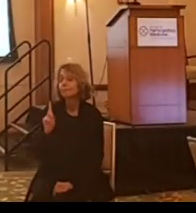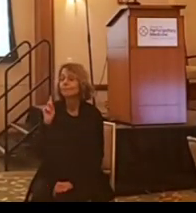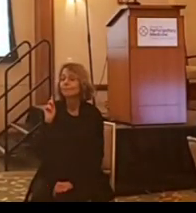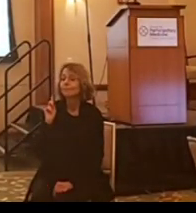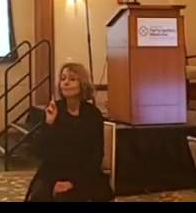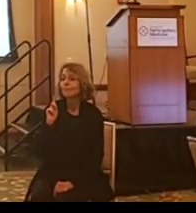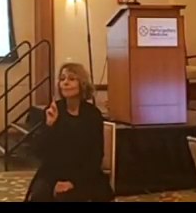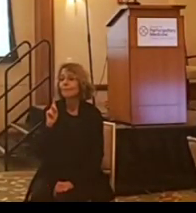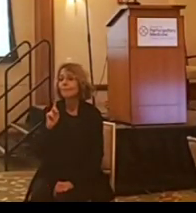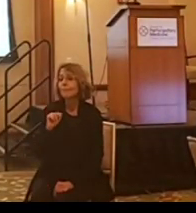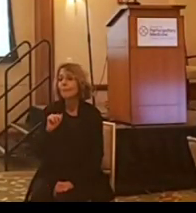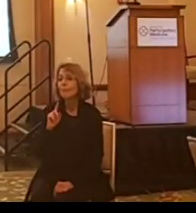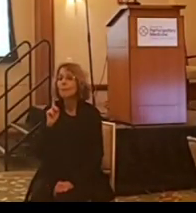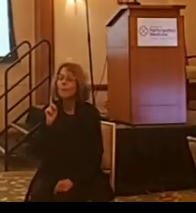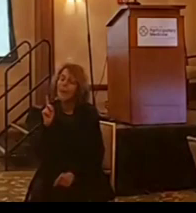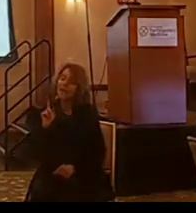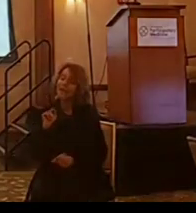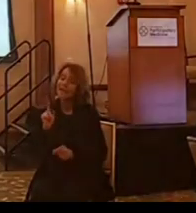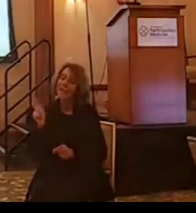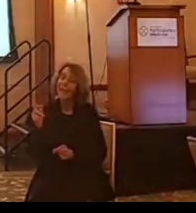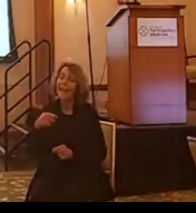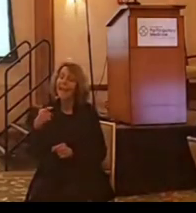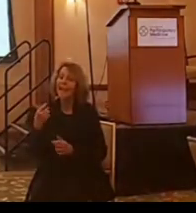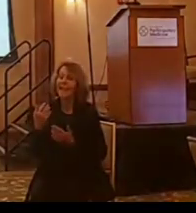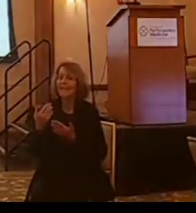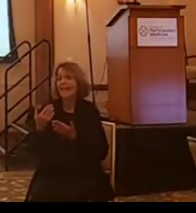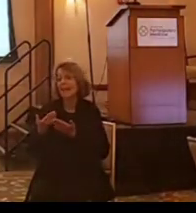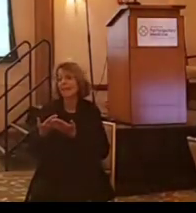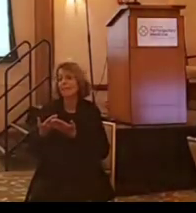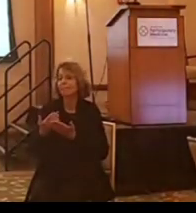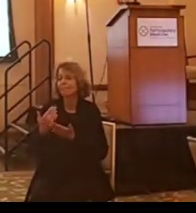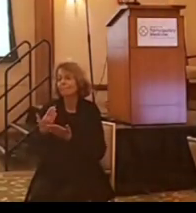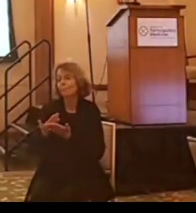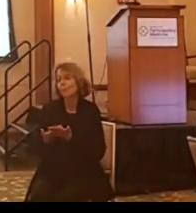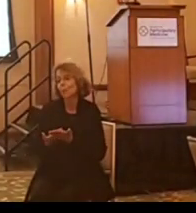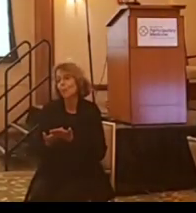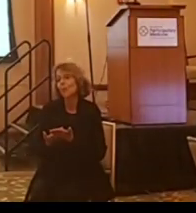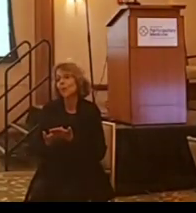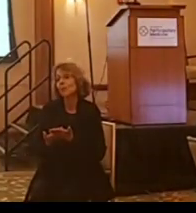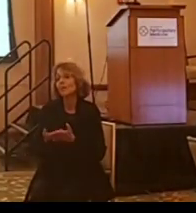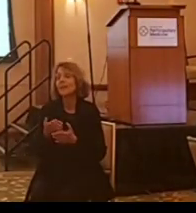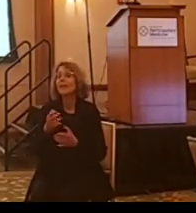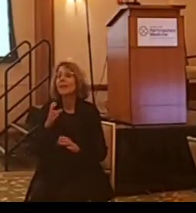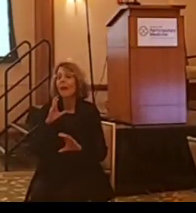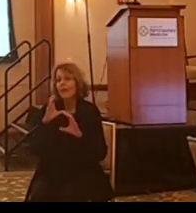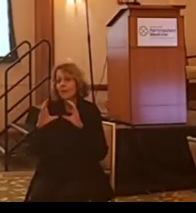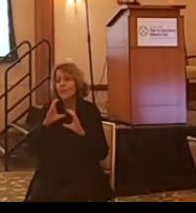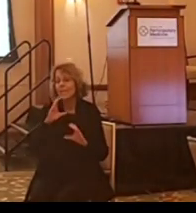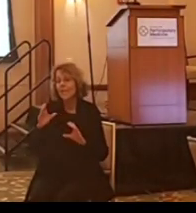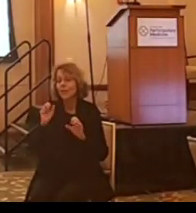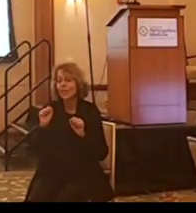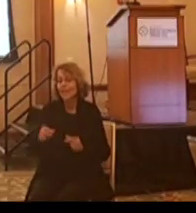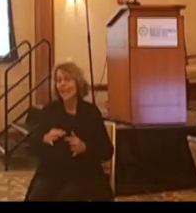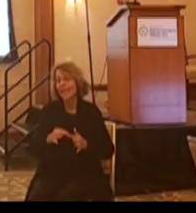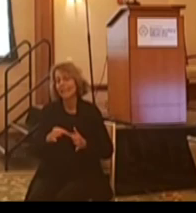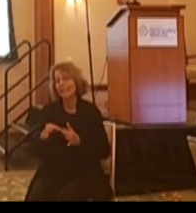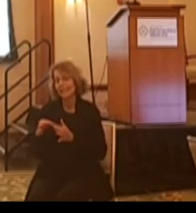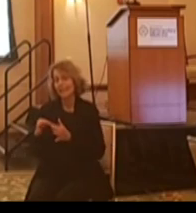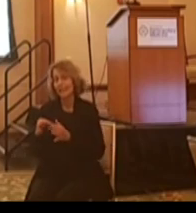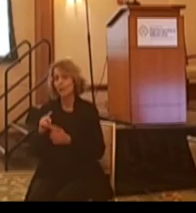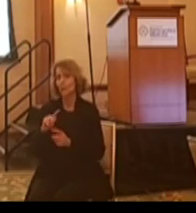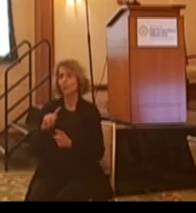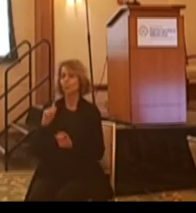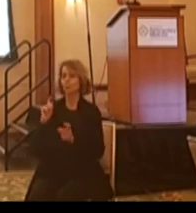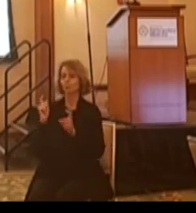is a place of action. There is opportunity within conversations to begin to introduce maybe